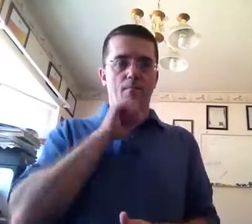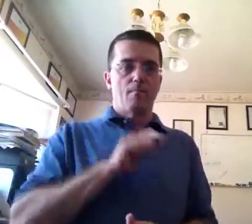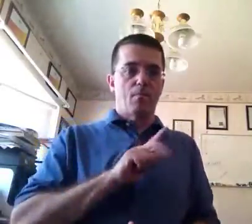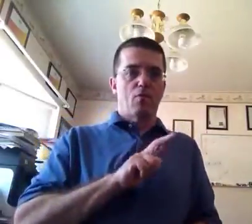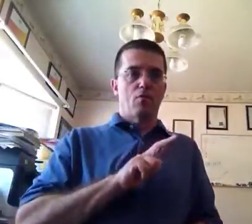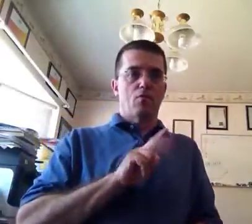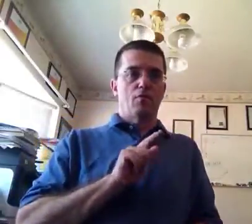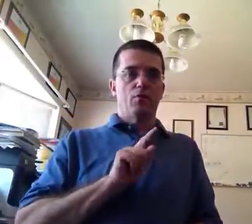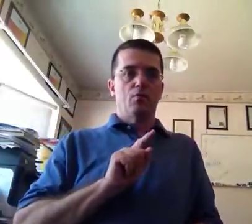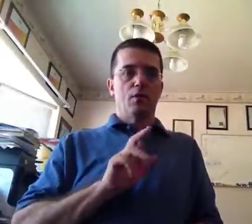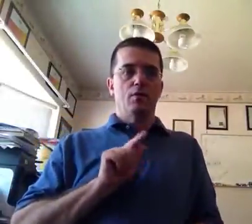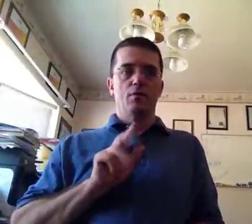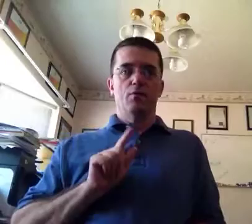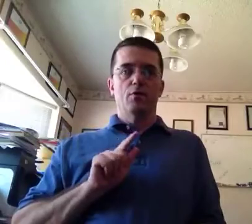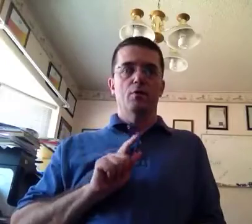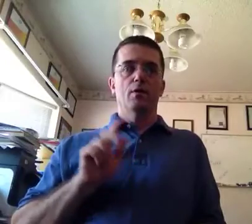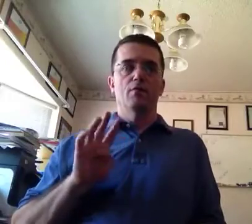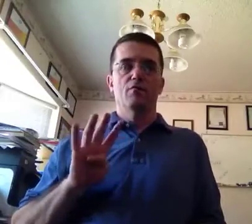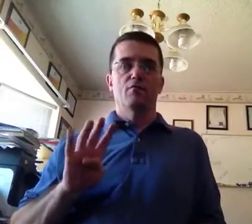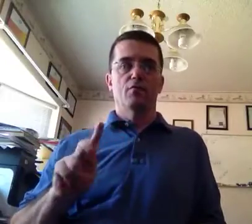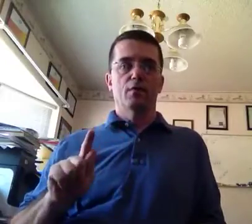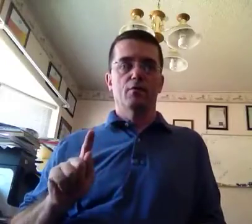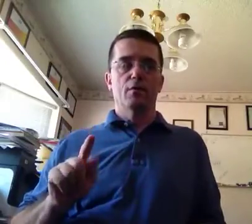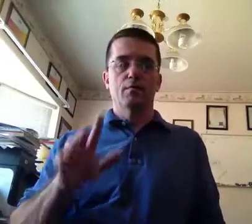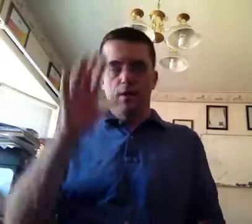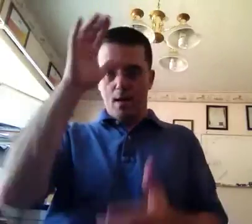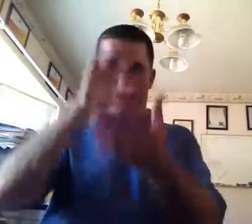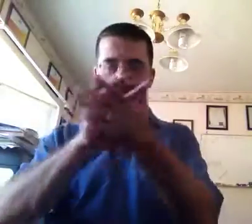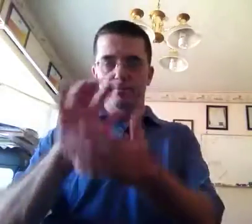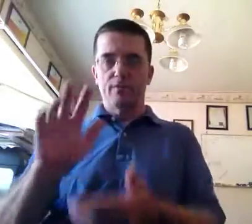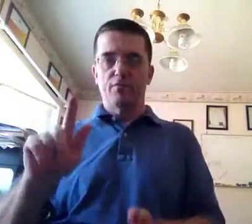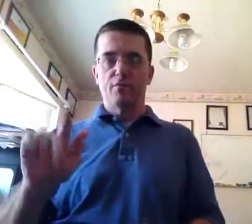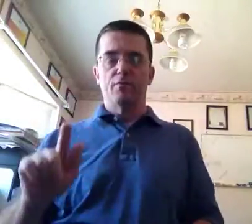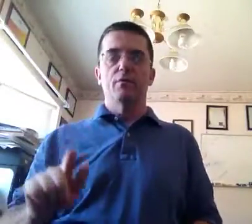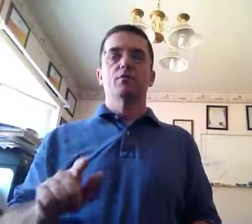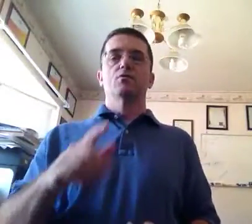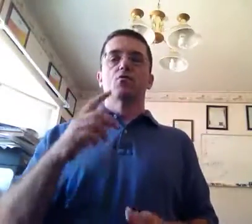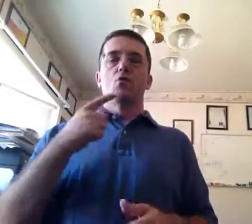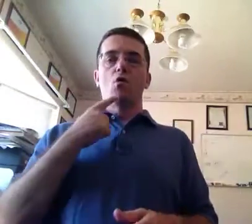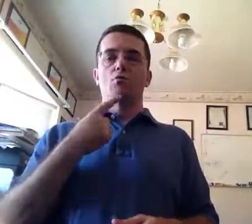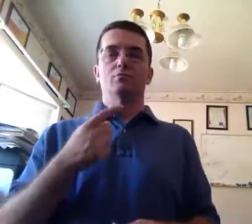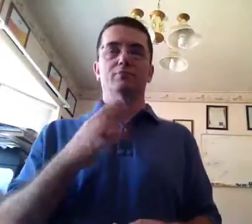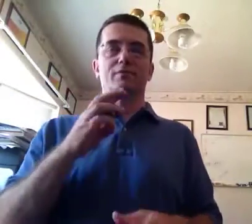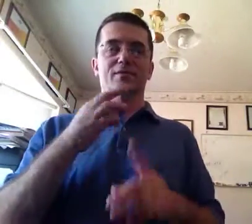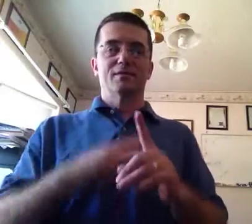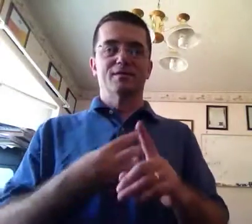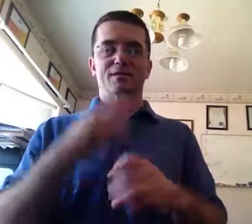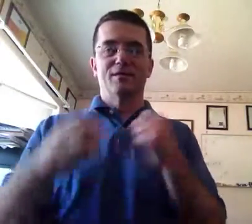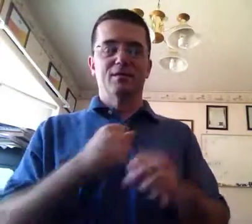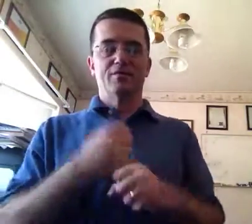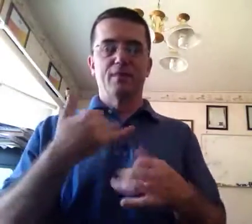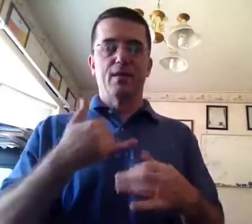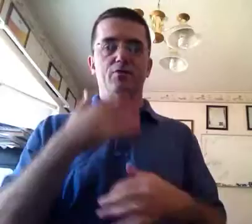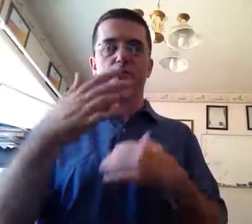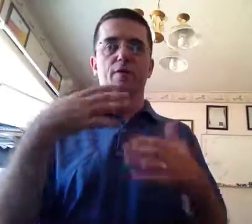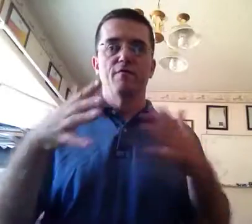We have 3 daughters, 6, 3, and 1. Well, 20 years from now, your 1-year-old will be 21. Should be about out of school. Should be about grown and